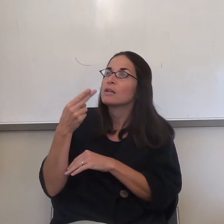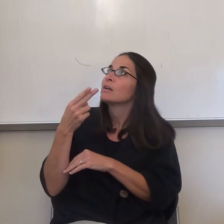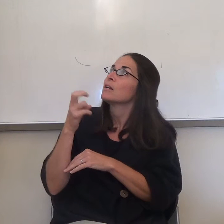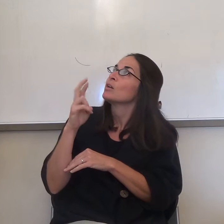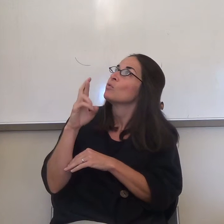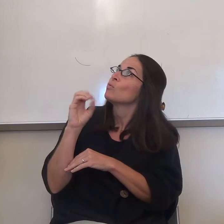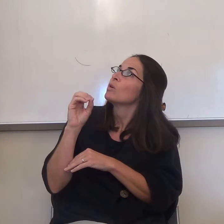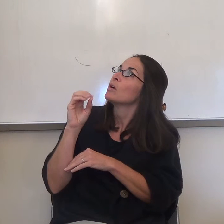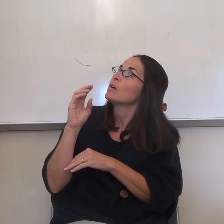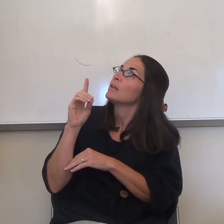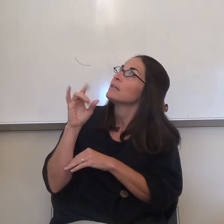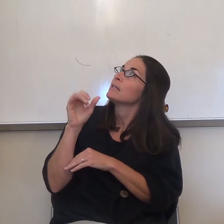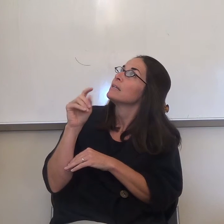unapologetically and openly